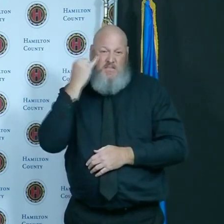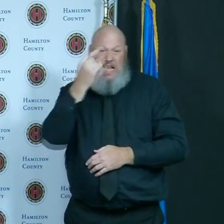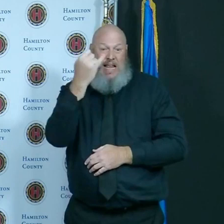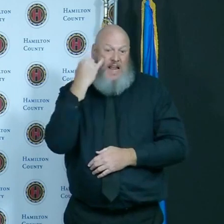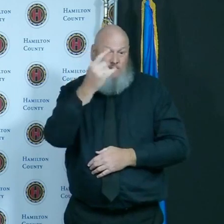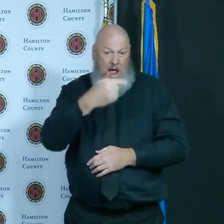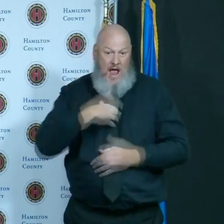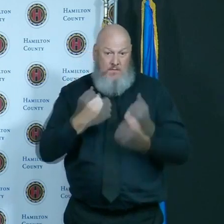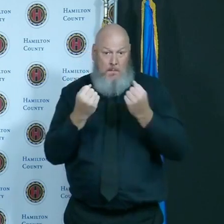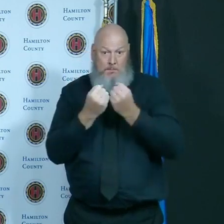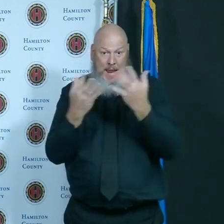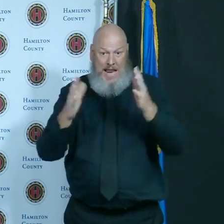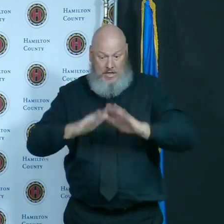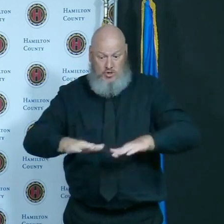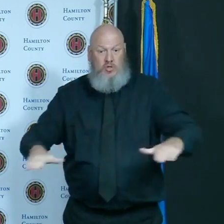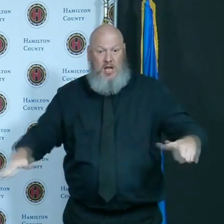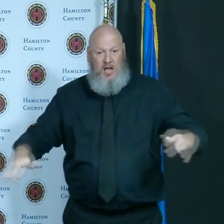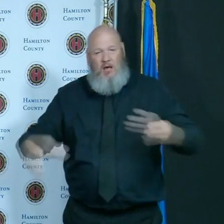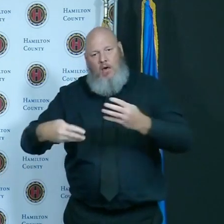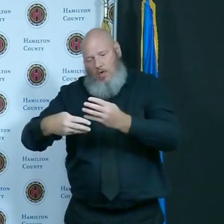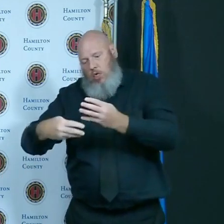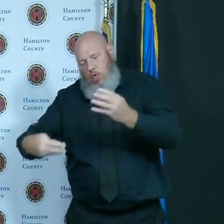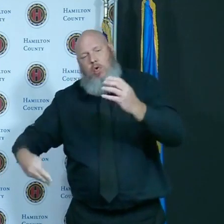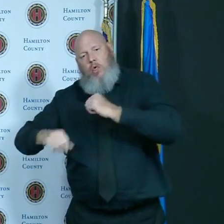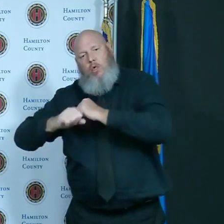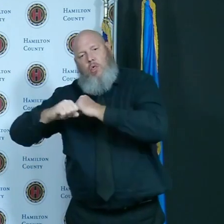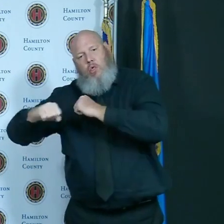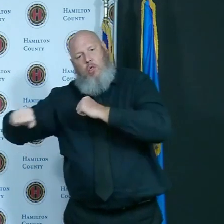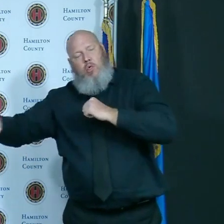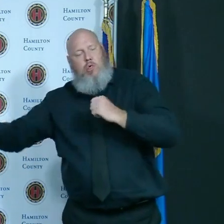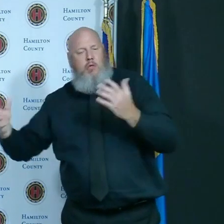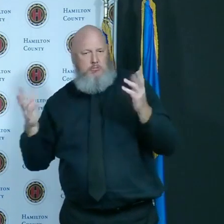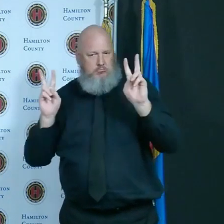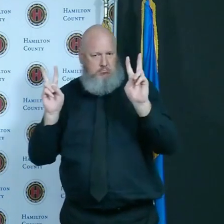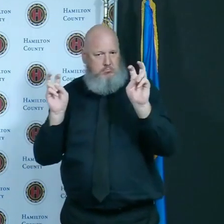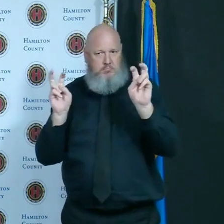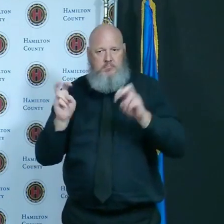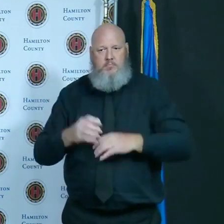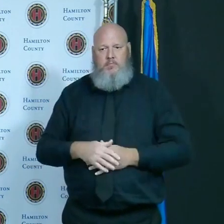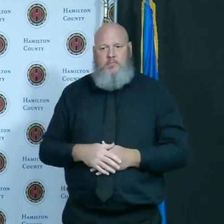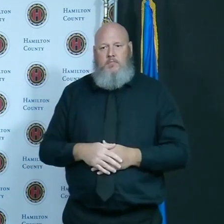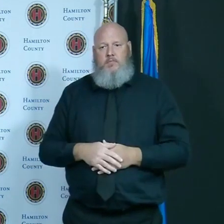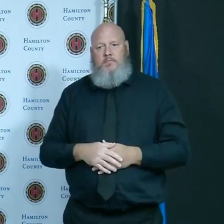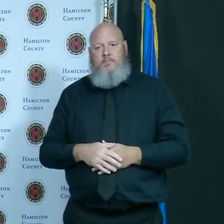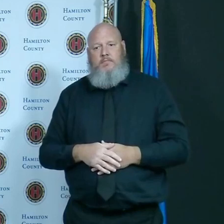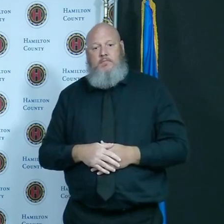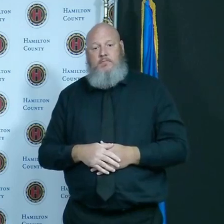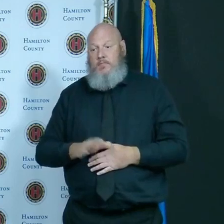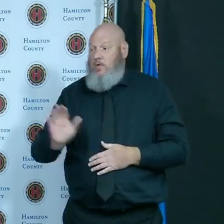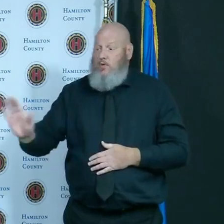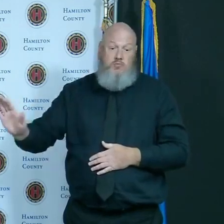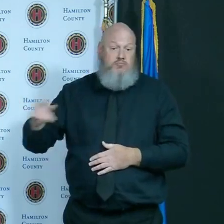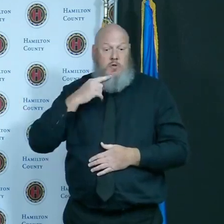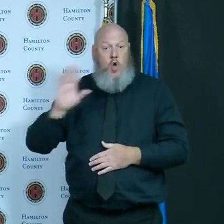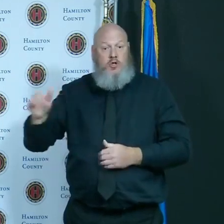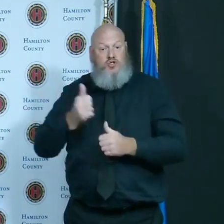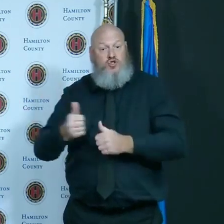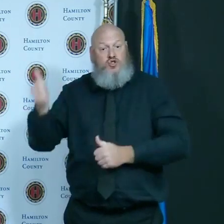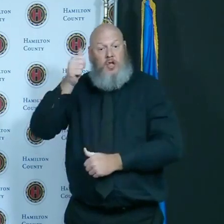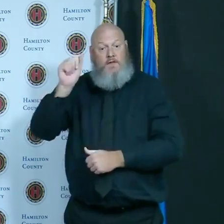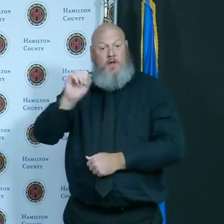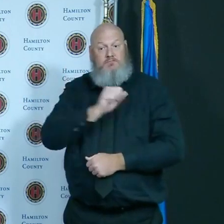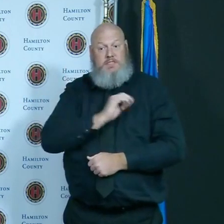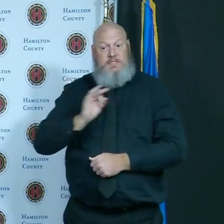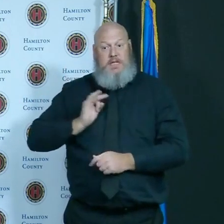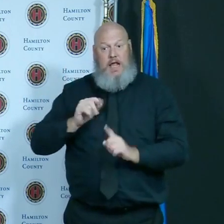it took him a little longer because he's got 7 kids. I'm just saying. But it took me 6 minutes. So I just want to let